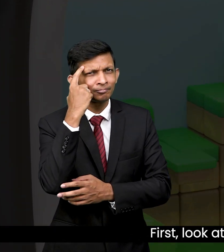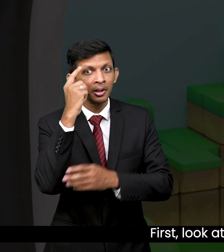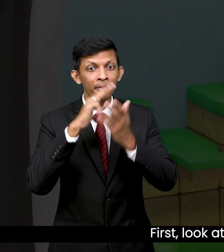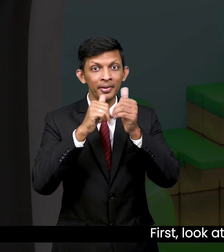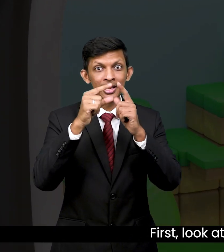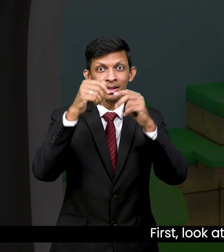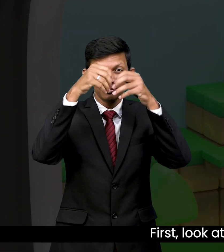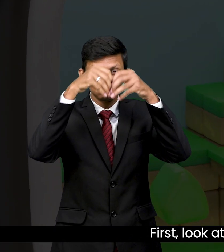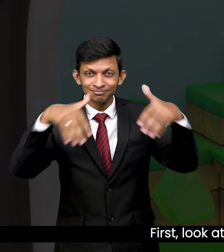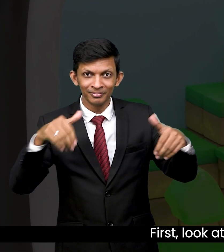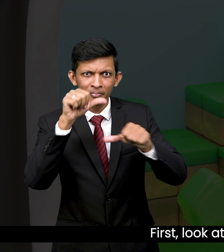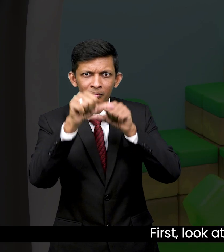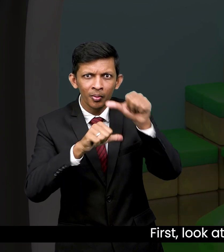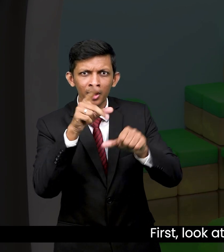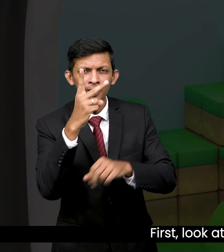map.